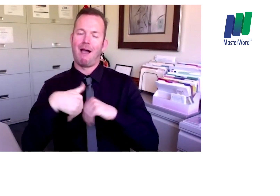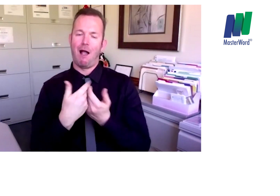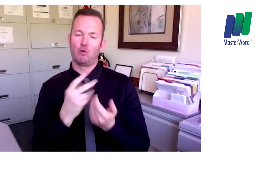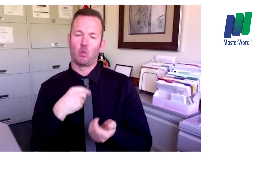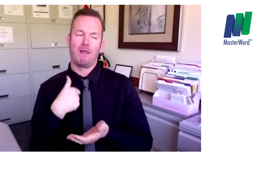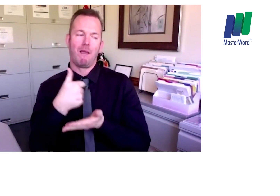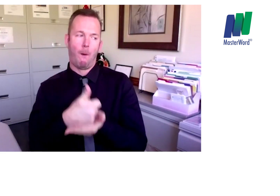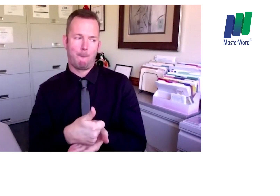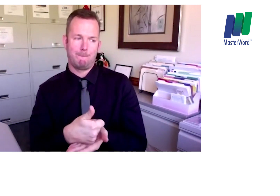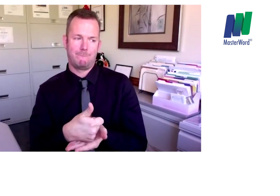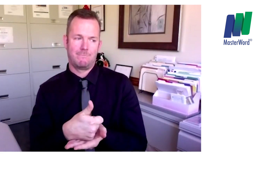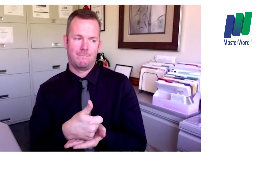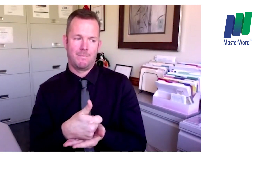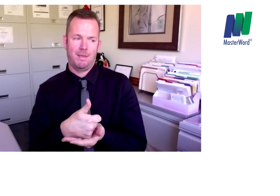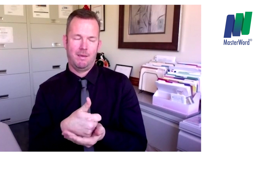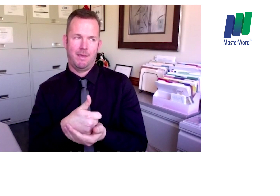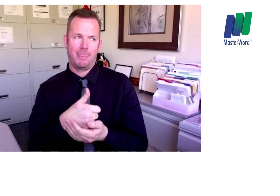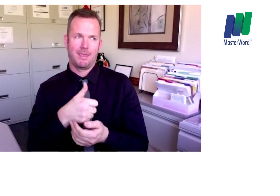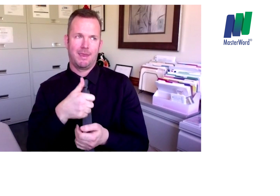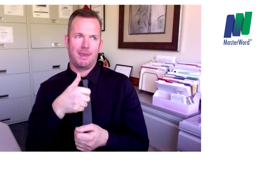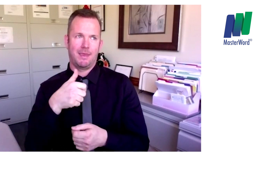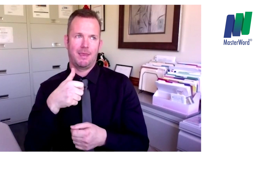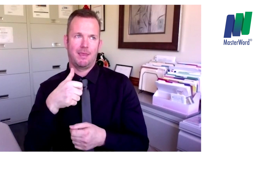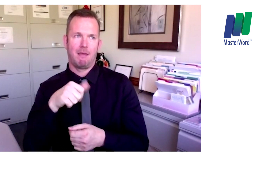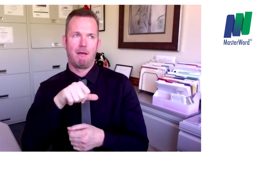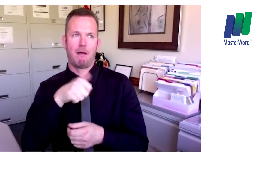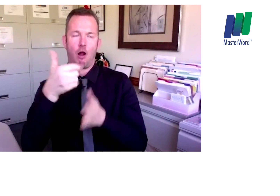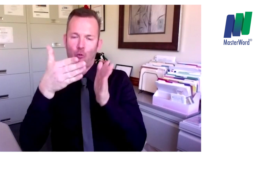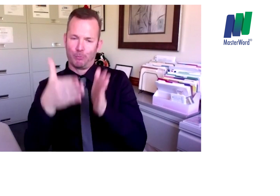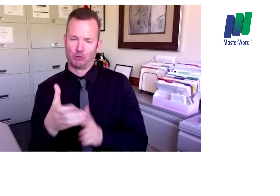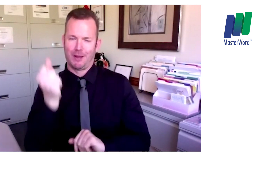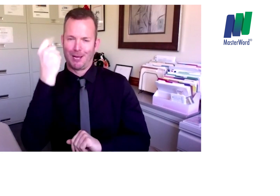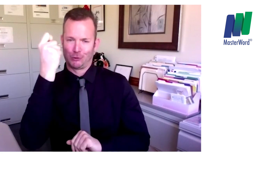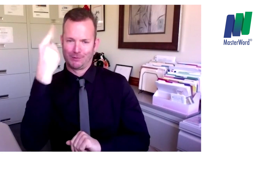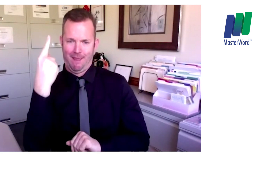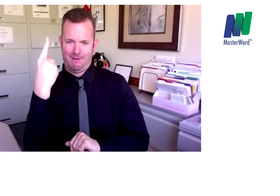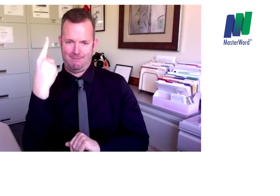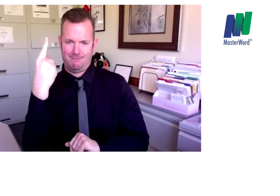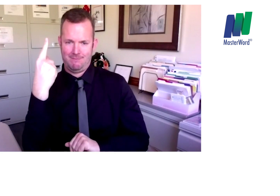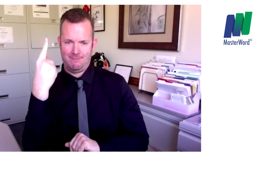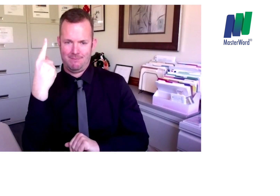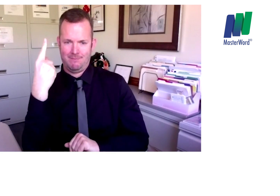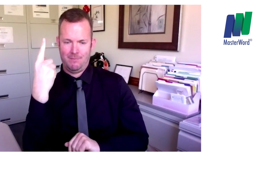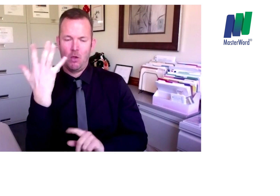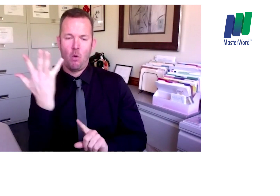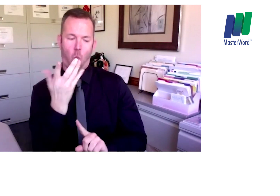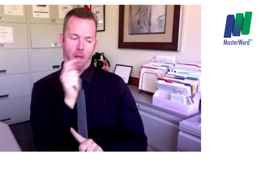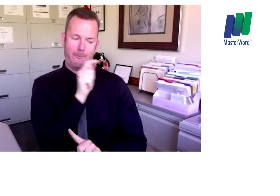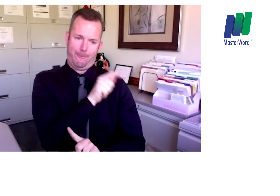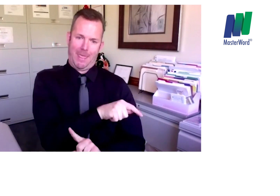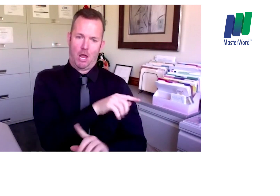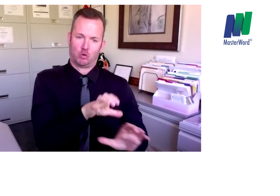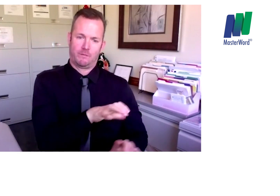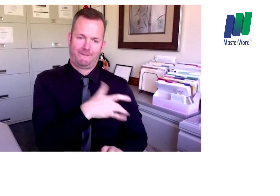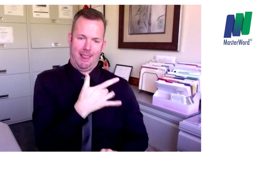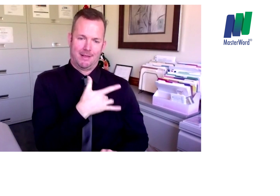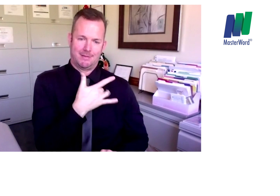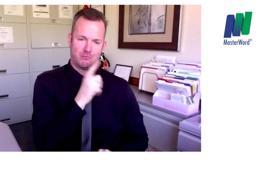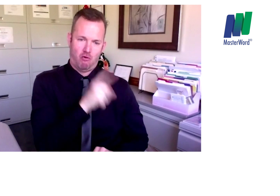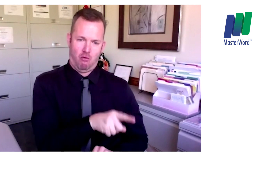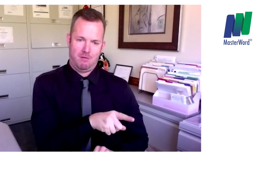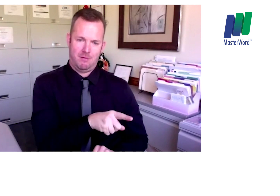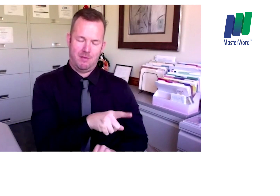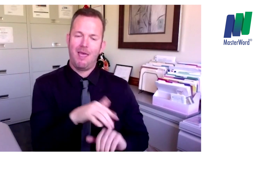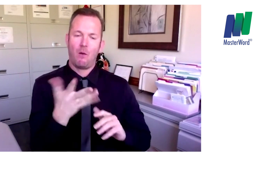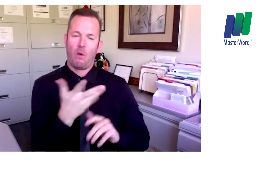started this conversation. I'd like to shift the perspective a little bit and maybe ask you, how will we go